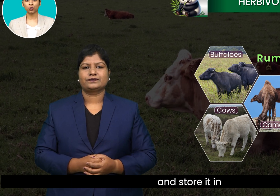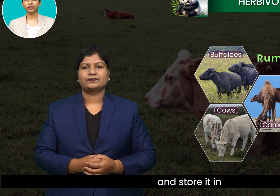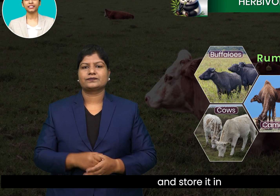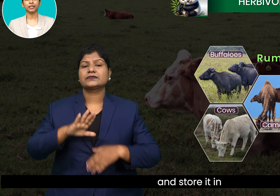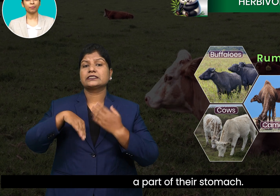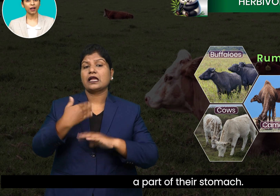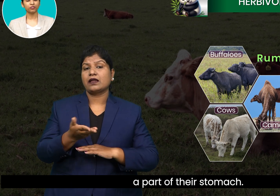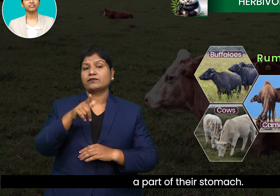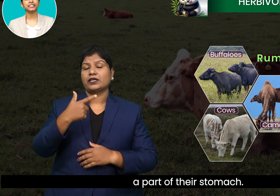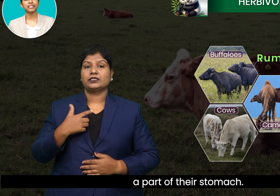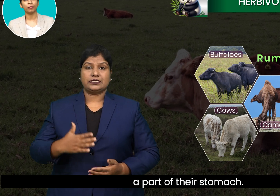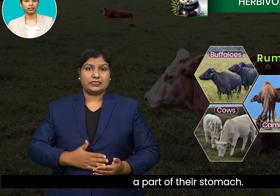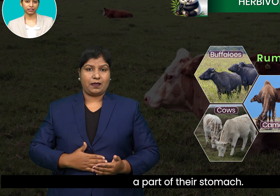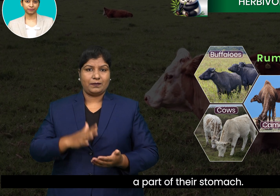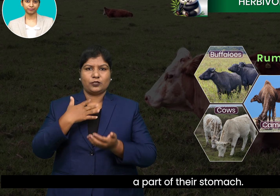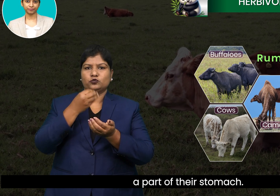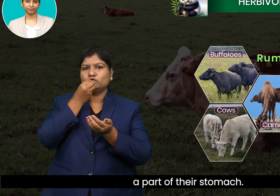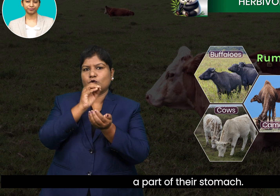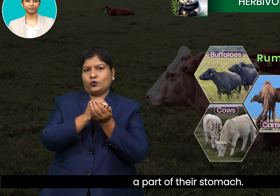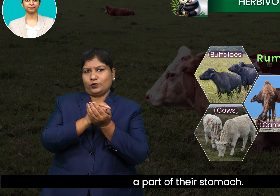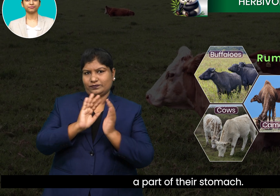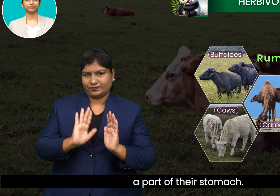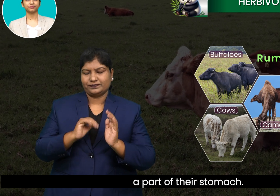and store it in a part of their stomach.